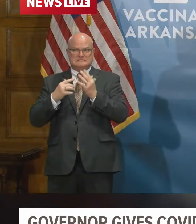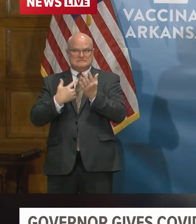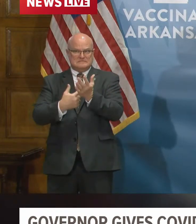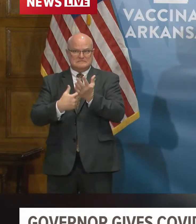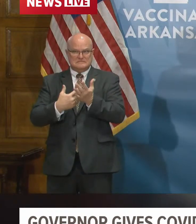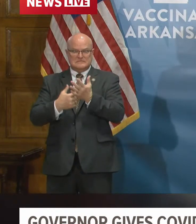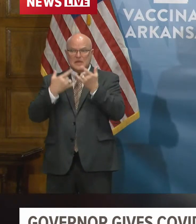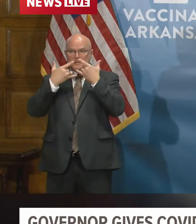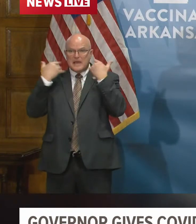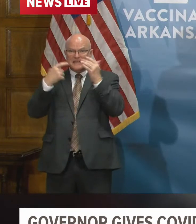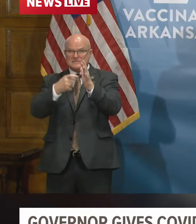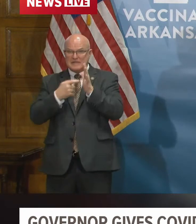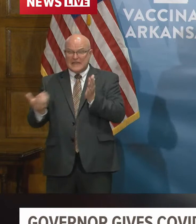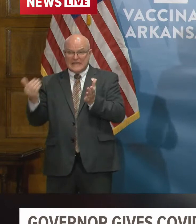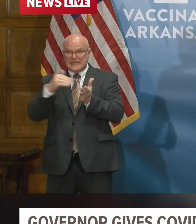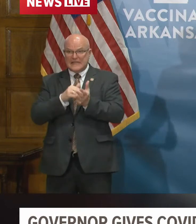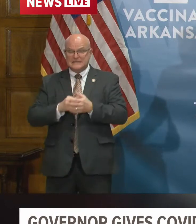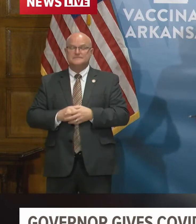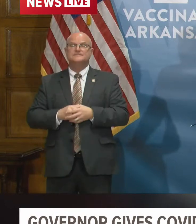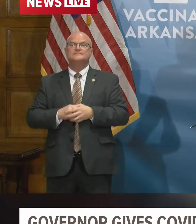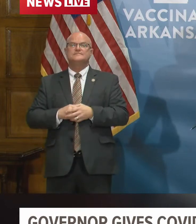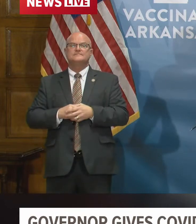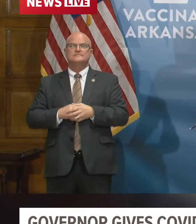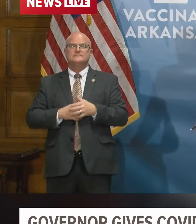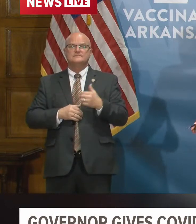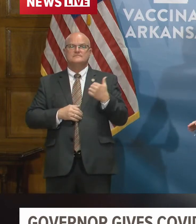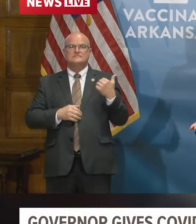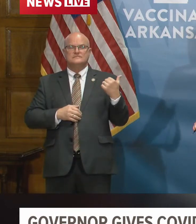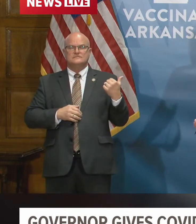like a mask mandate?